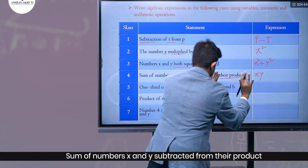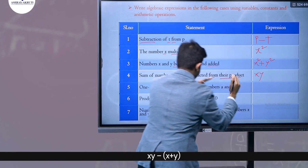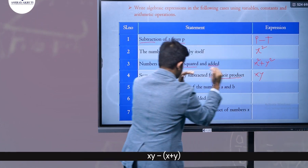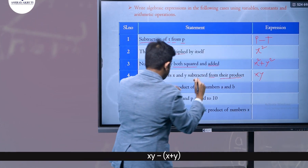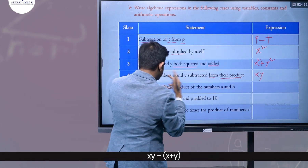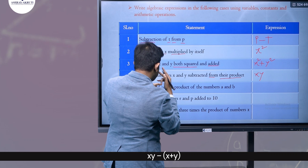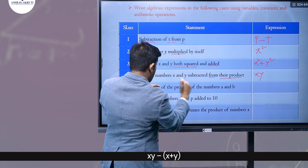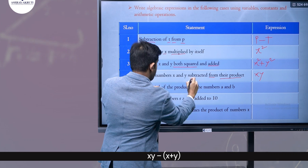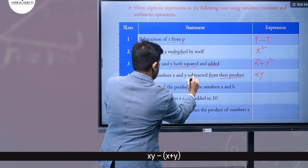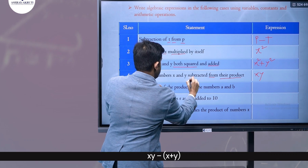xy